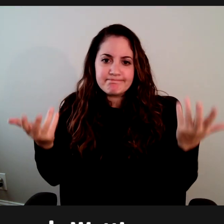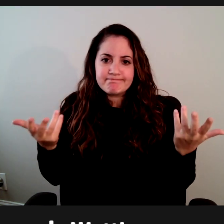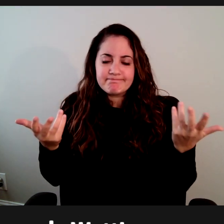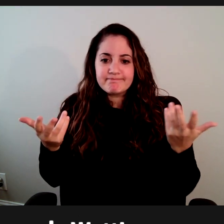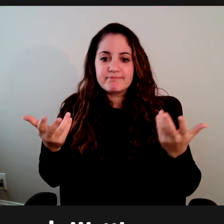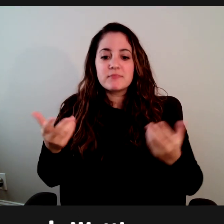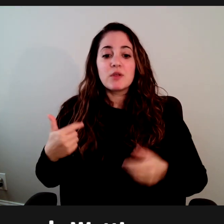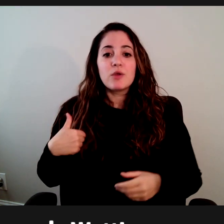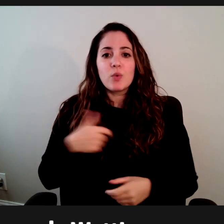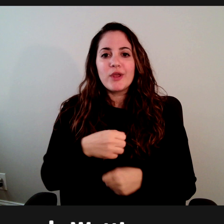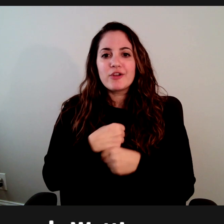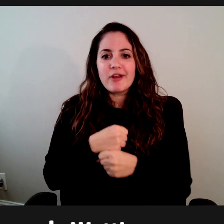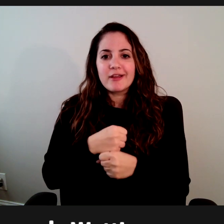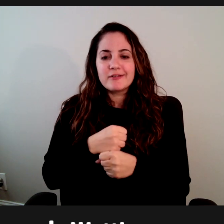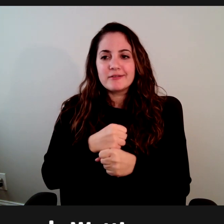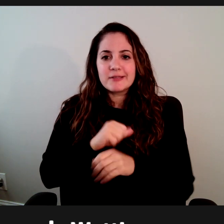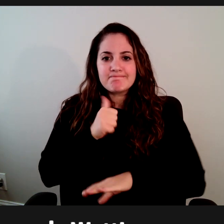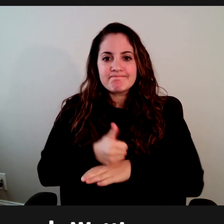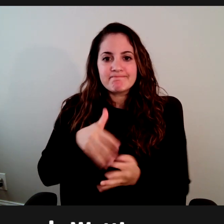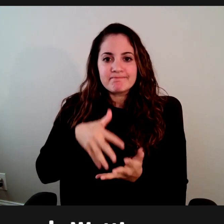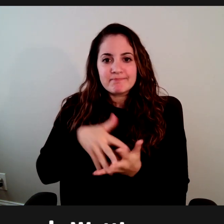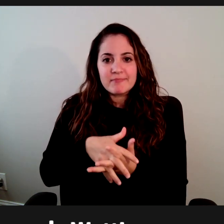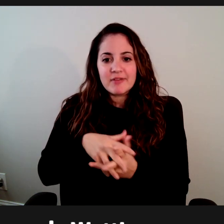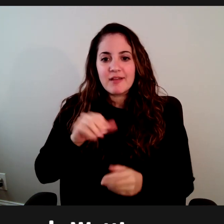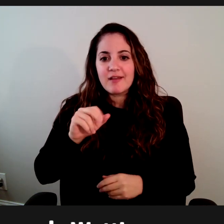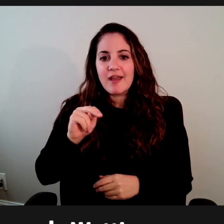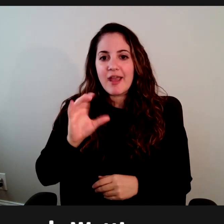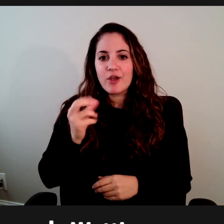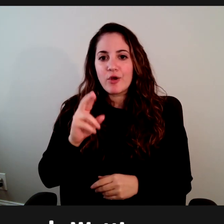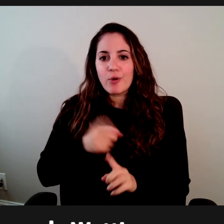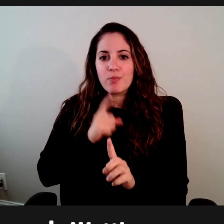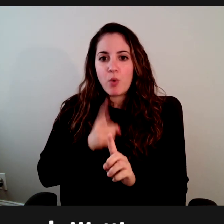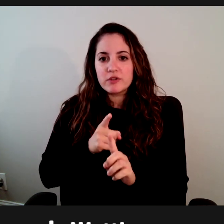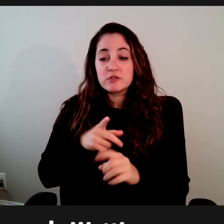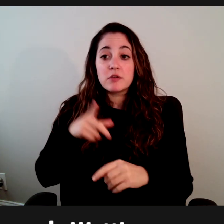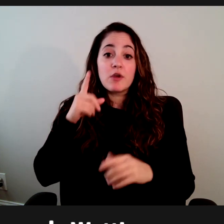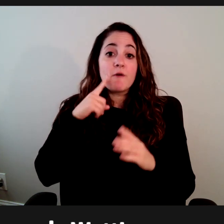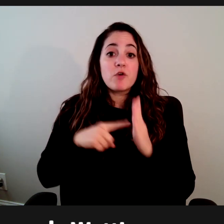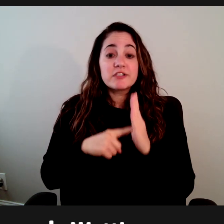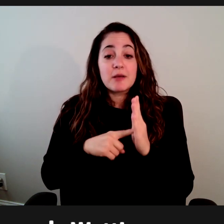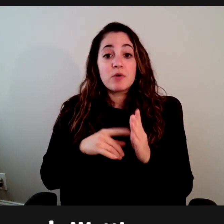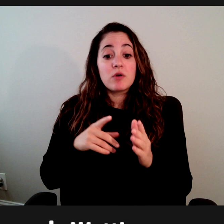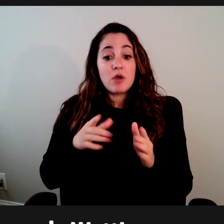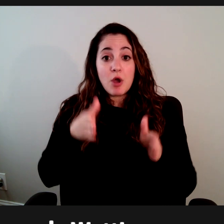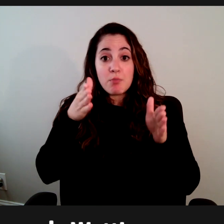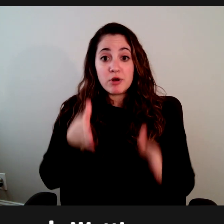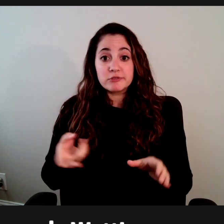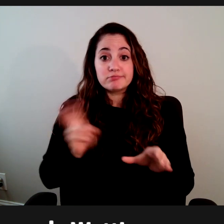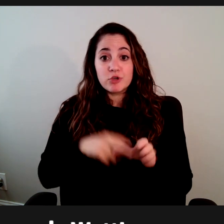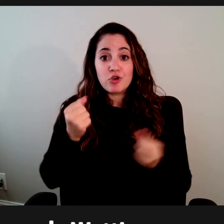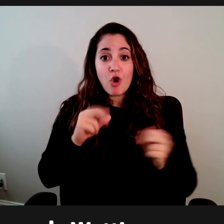That's honestly what it is. So we create little anchor points that, like, maybe it's like once they get in their car in the morning before they go to work,